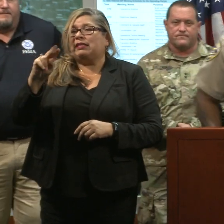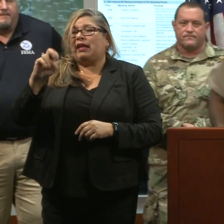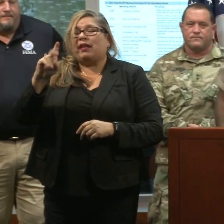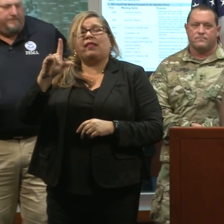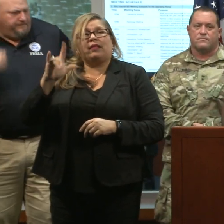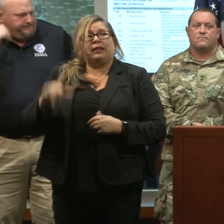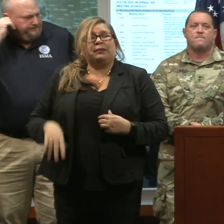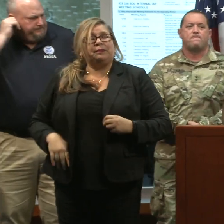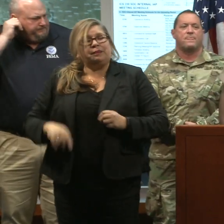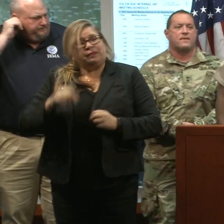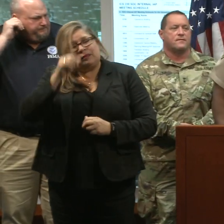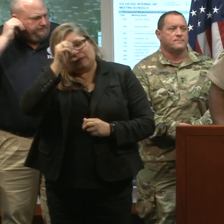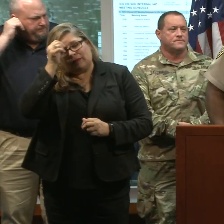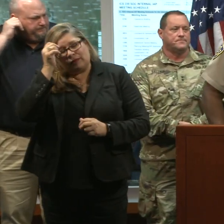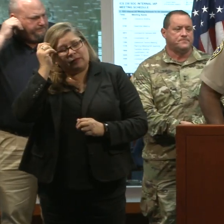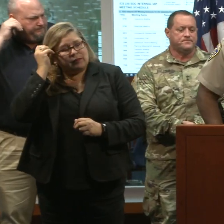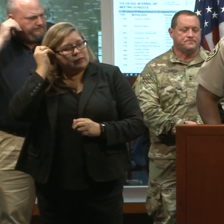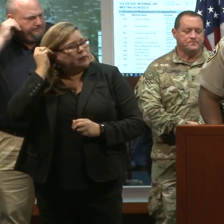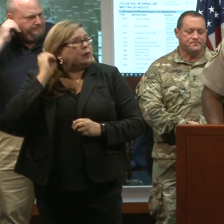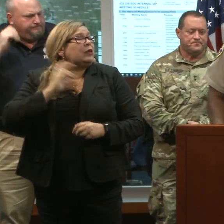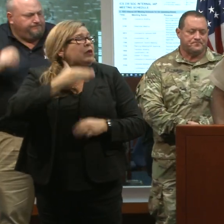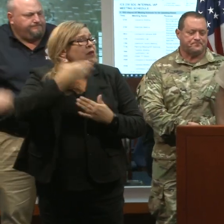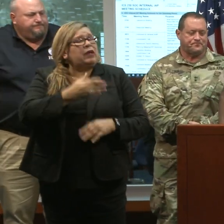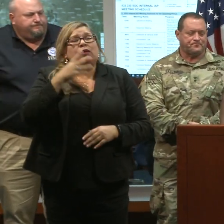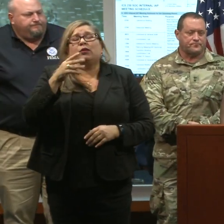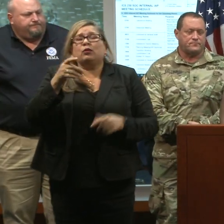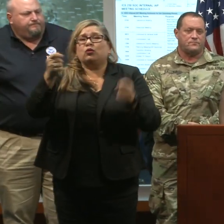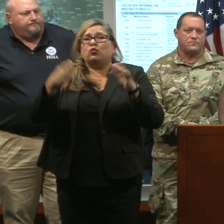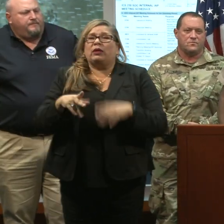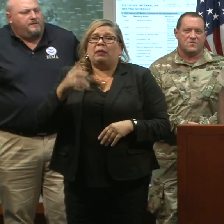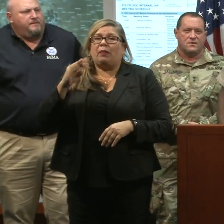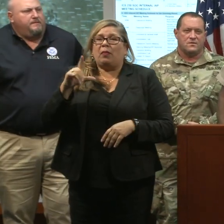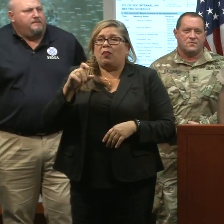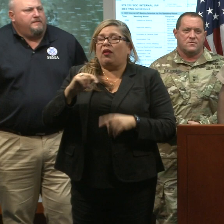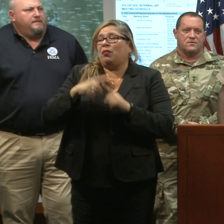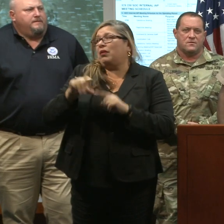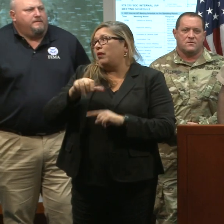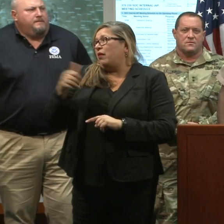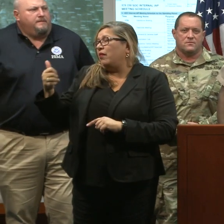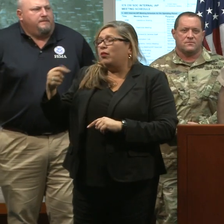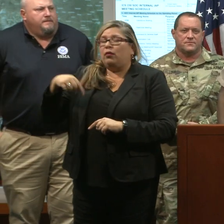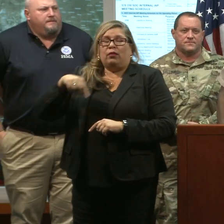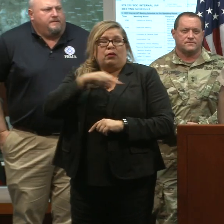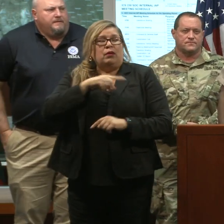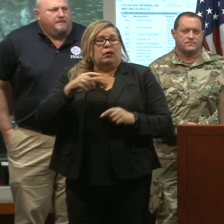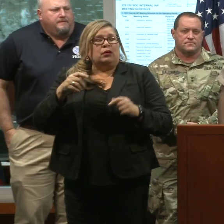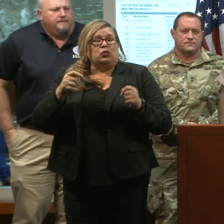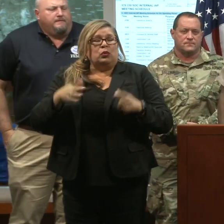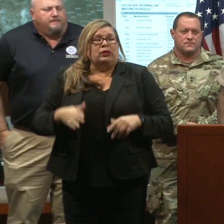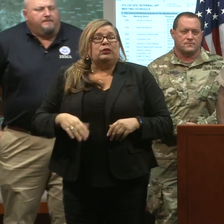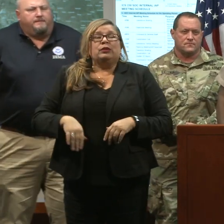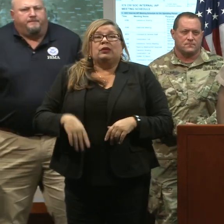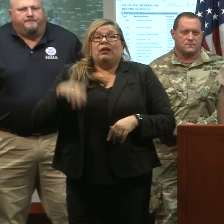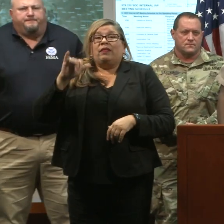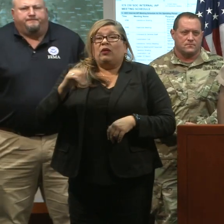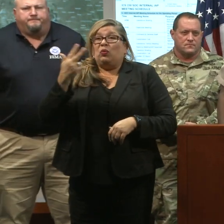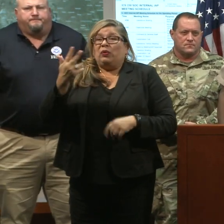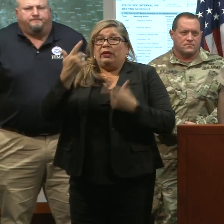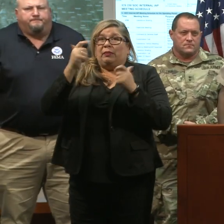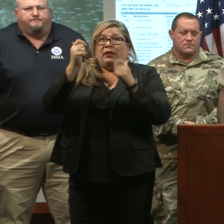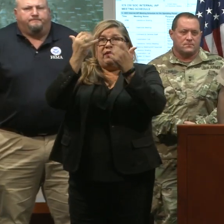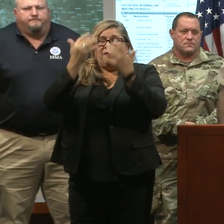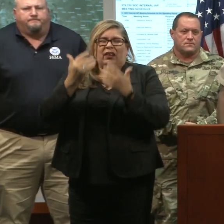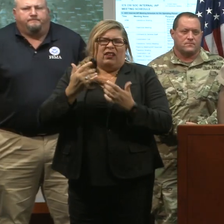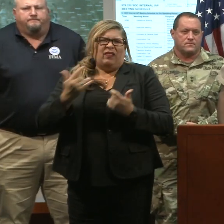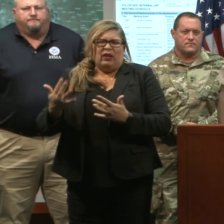Thank you, Director Pinlot, and working with my partners back here from the other state agencies. For these fires, the three main fires that we've